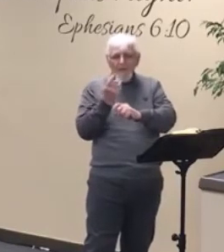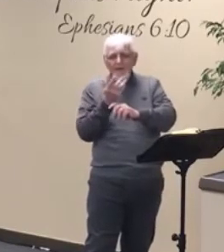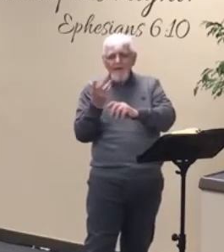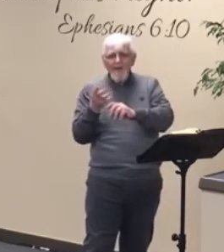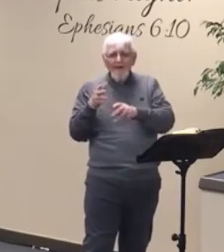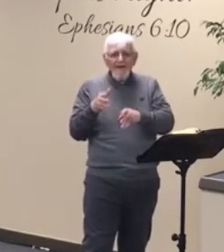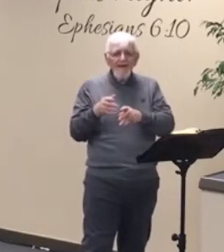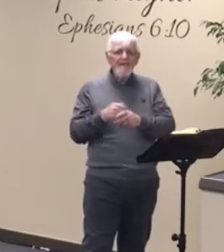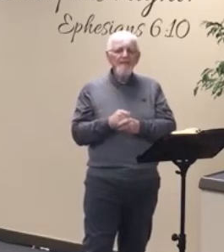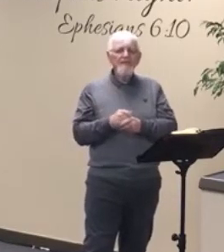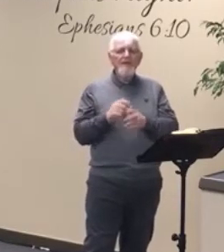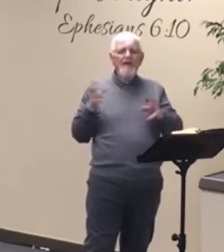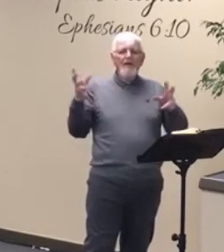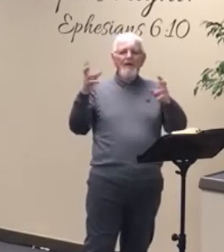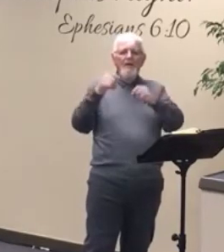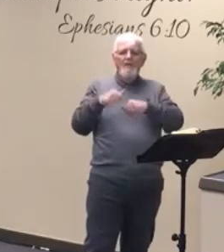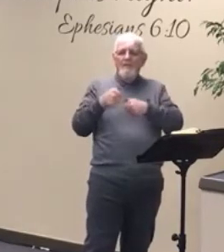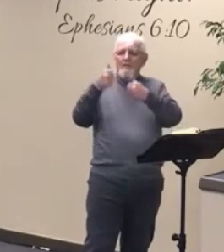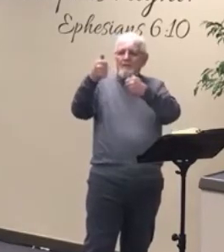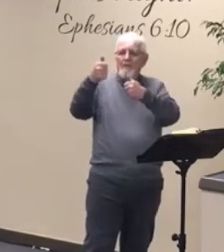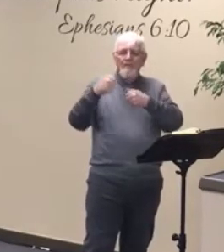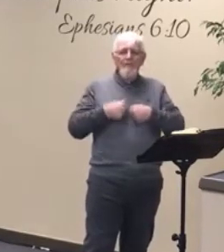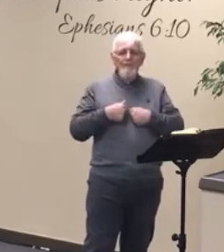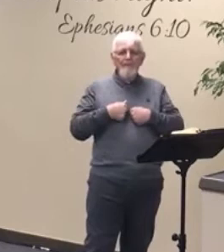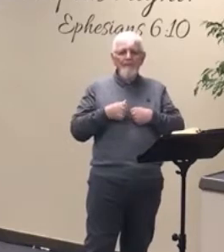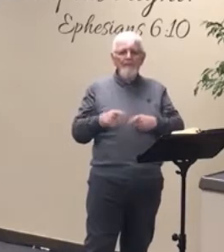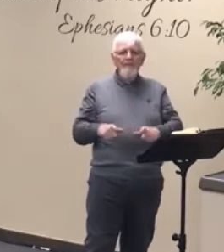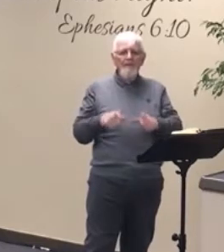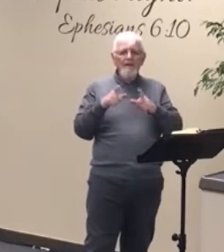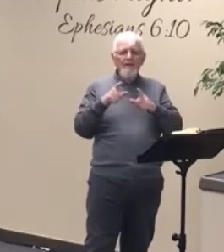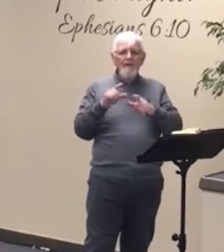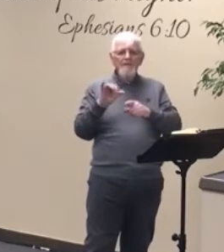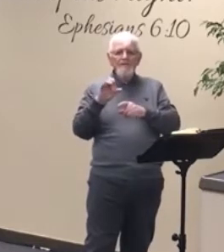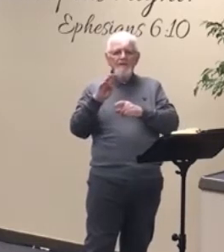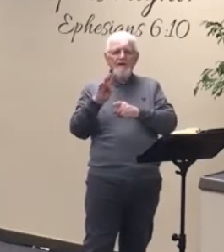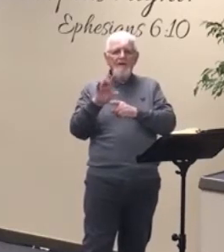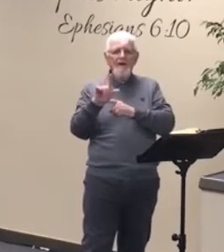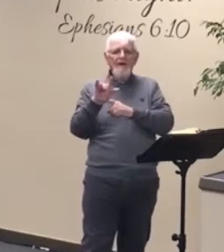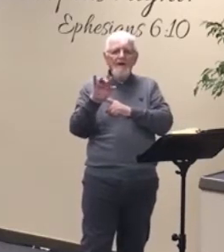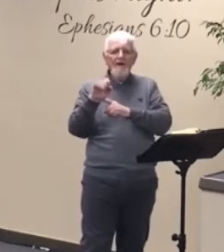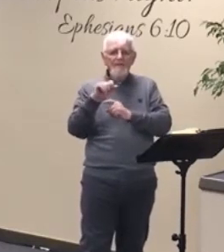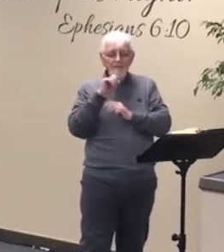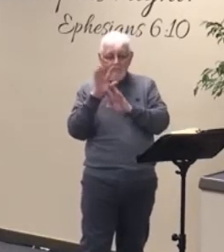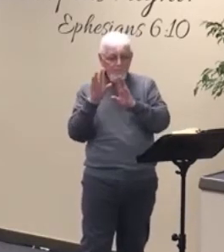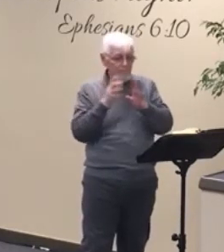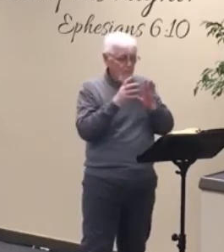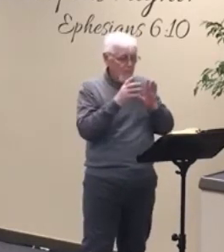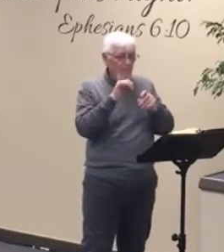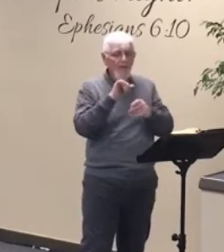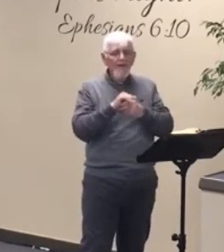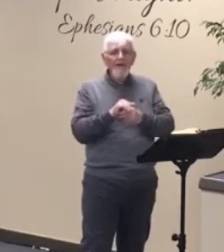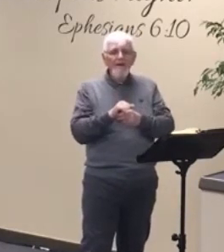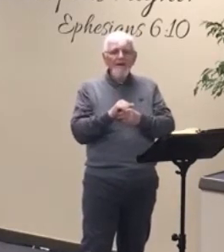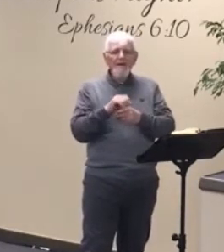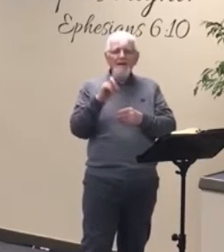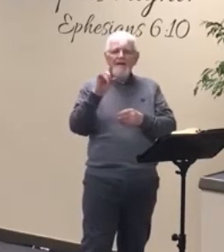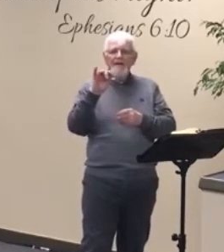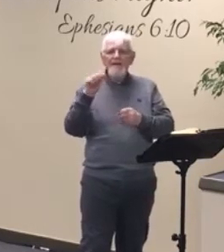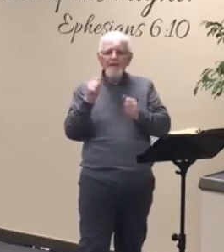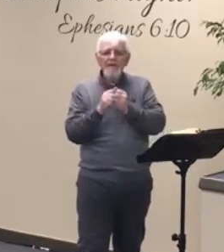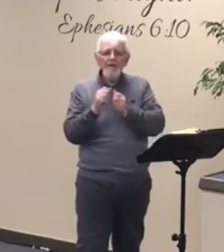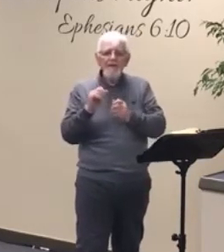up in the lad's life, it says later on. And it's going to deal with Jacob's life, but we're not focused on Jacob today. It's going to deal with